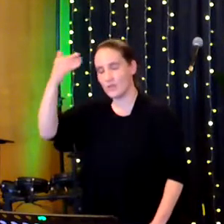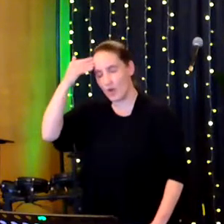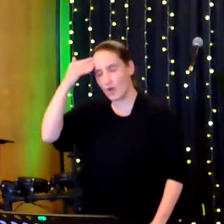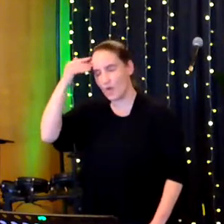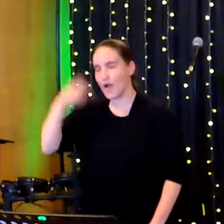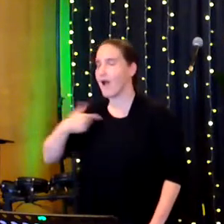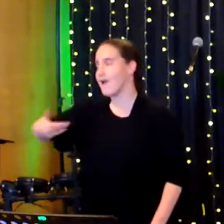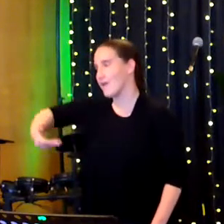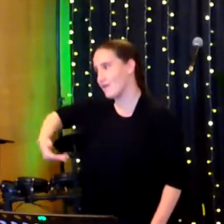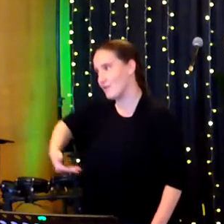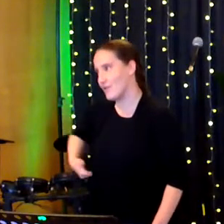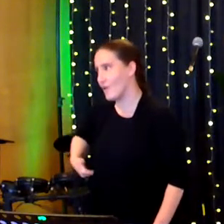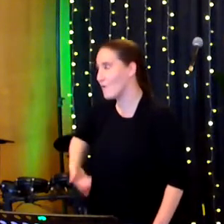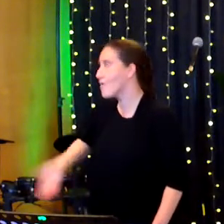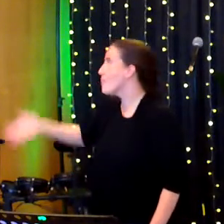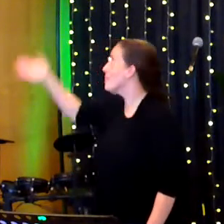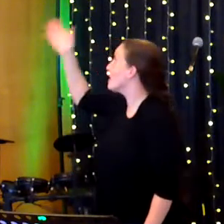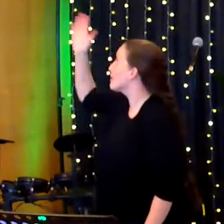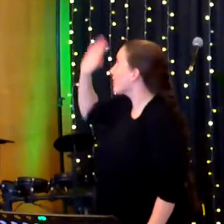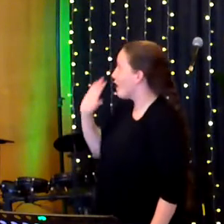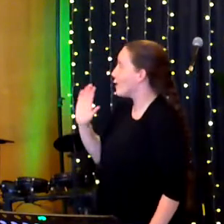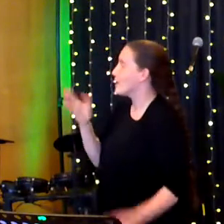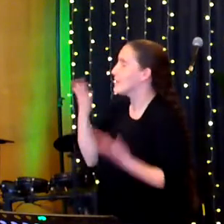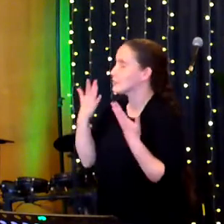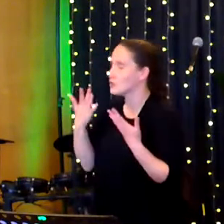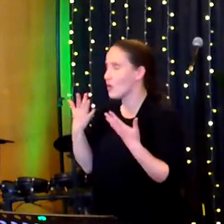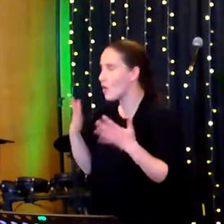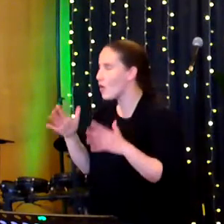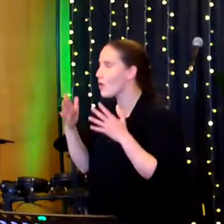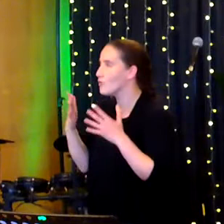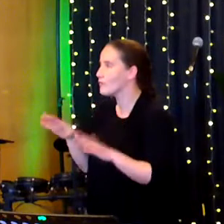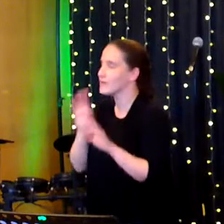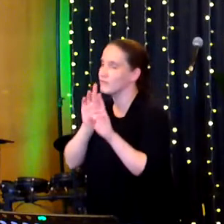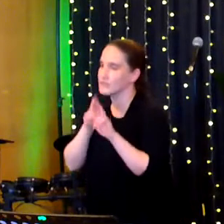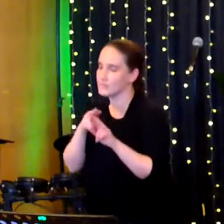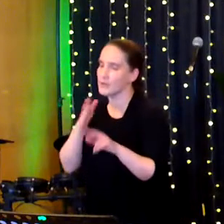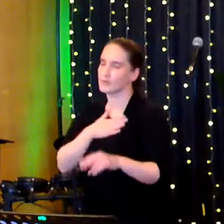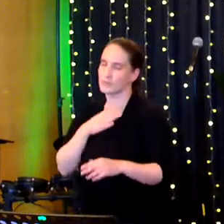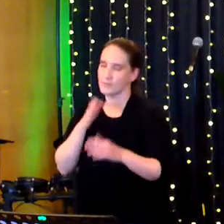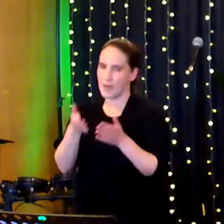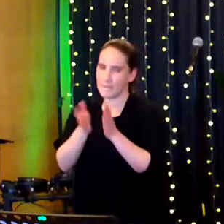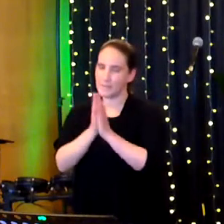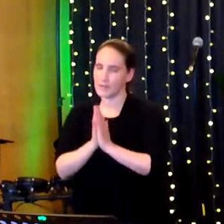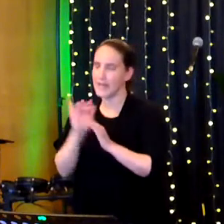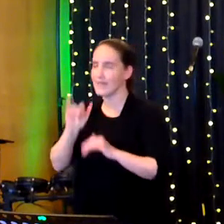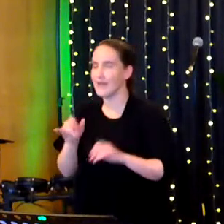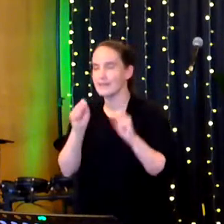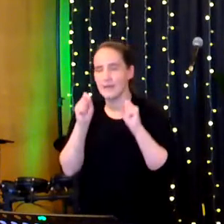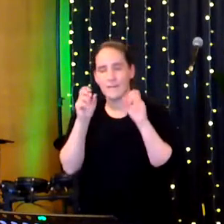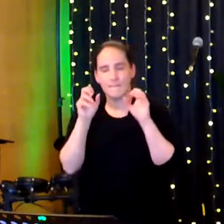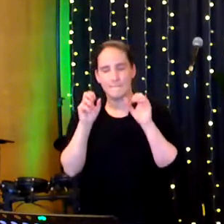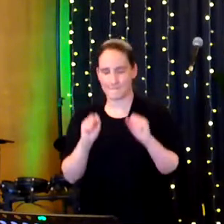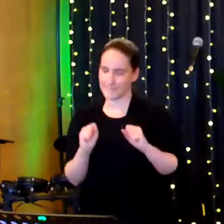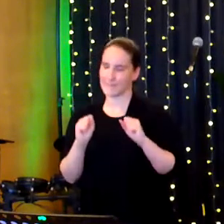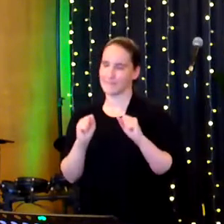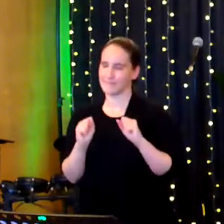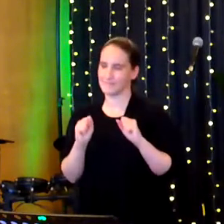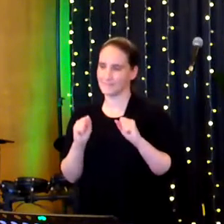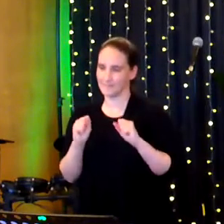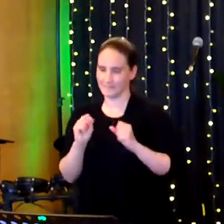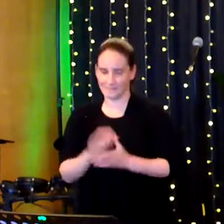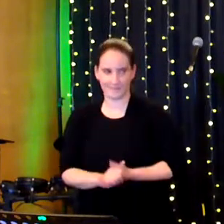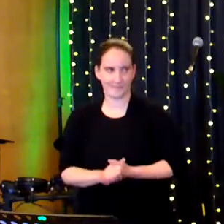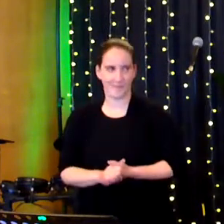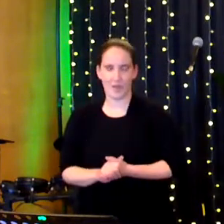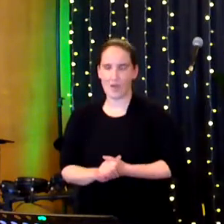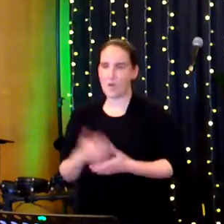ahead. And he is already answering my prayers. And that is amazing. Because whatever you're